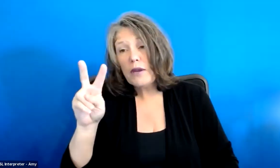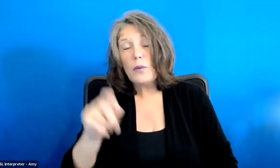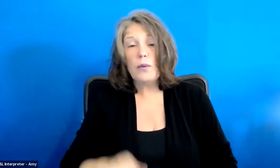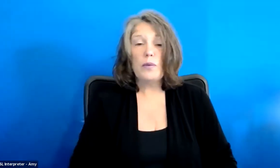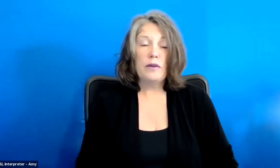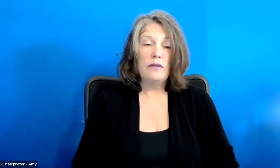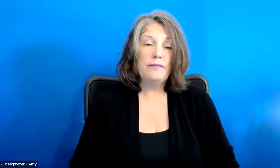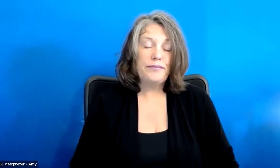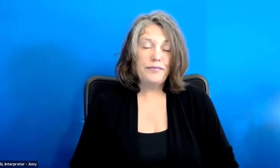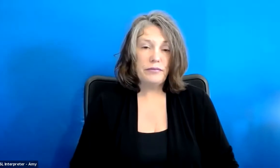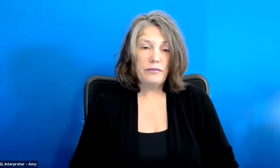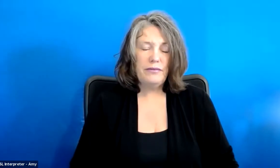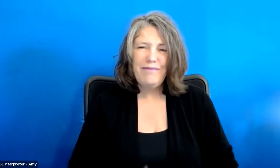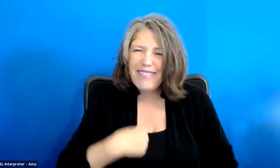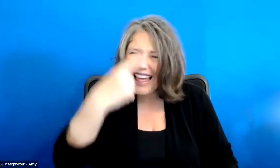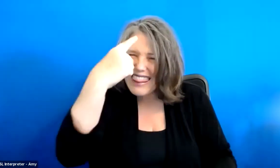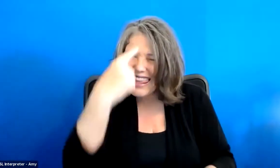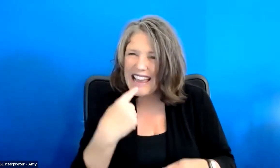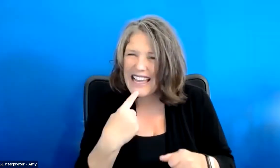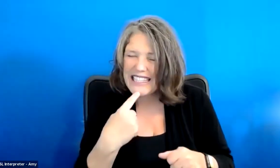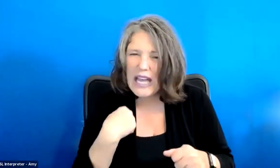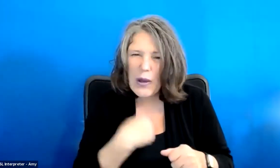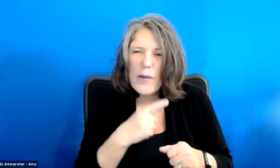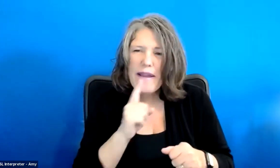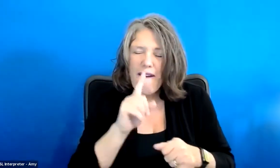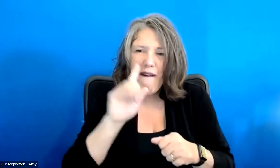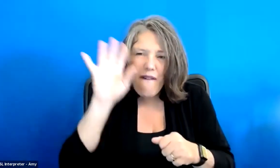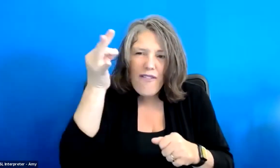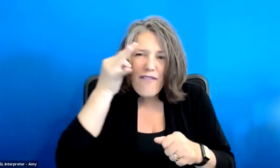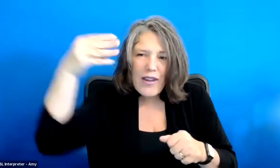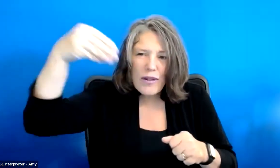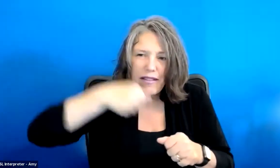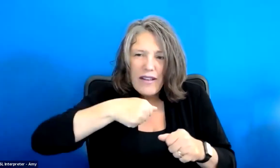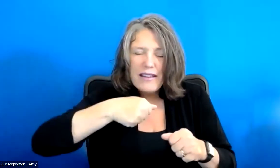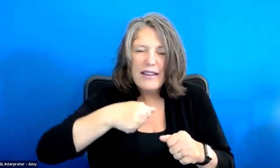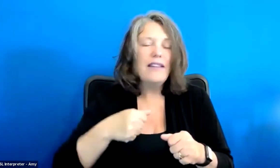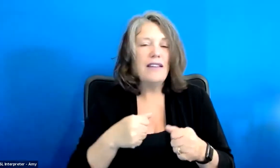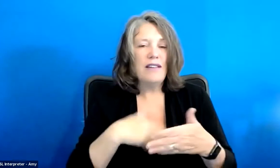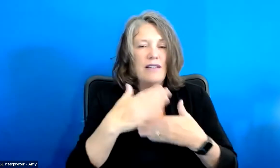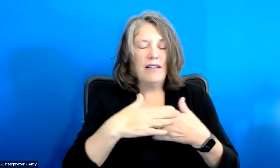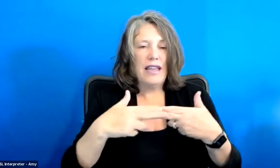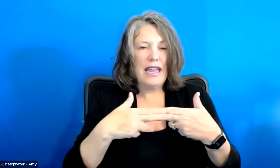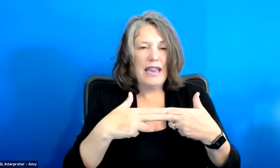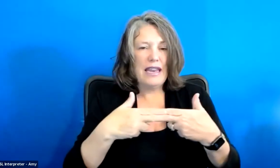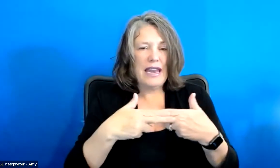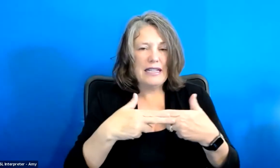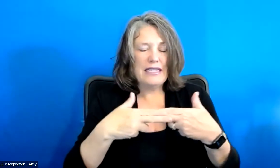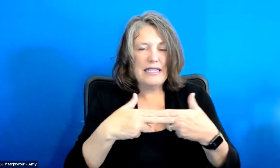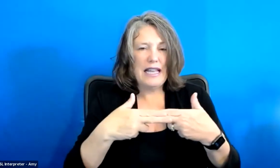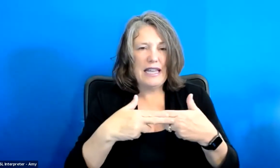800-949-4232. As I think I said, we are federally funded. Next slide, slide 3.